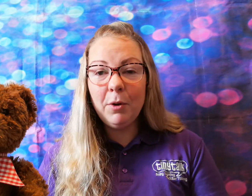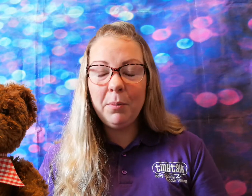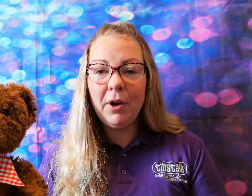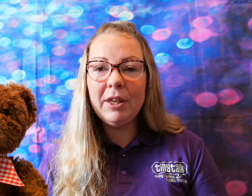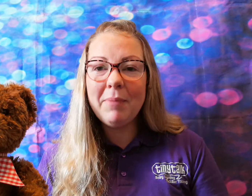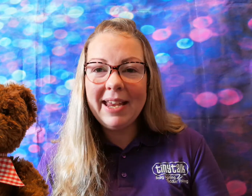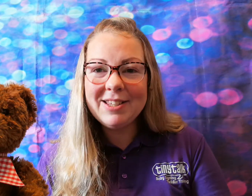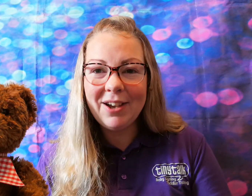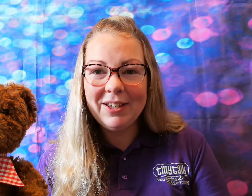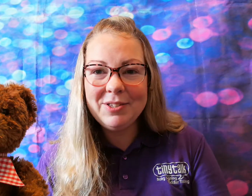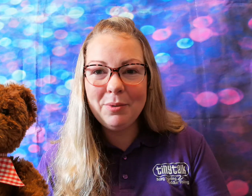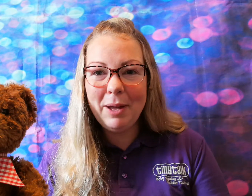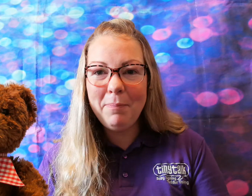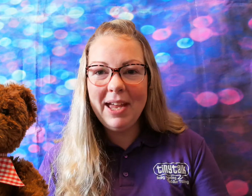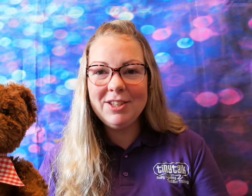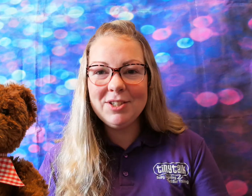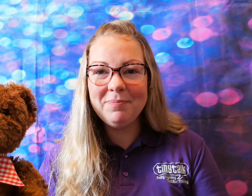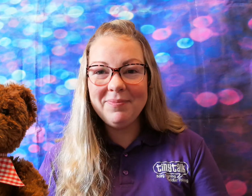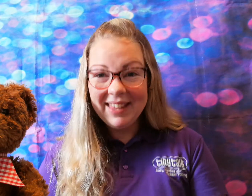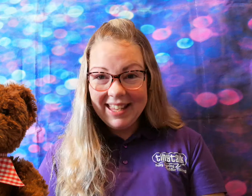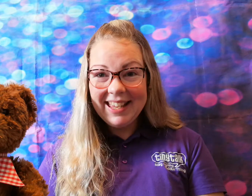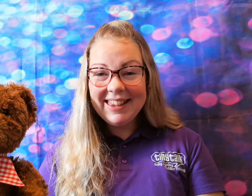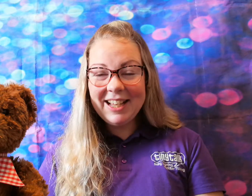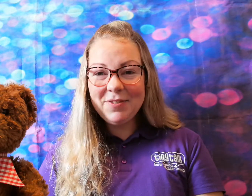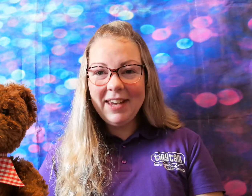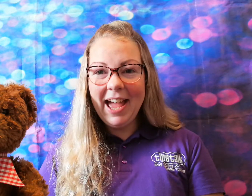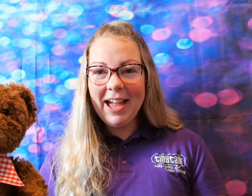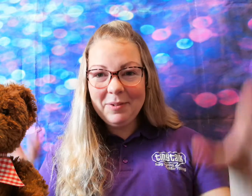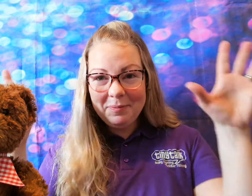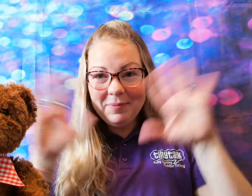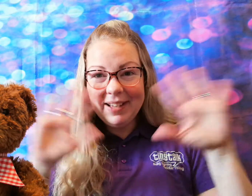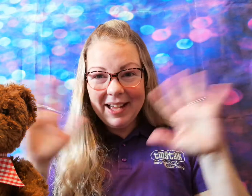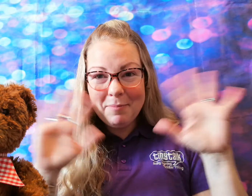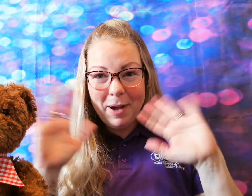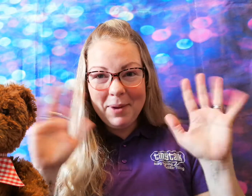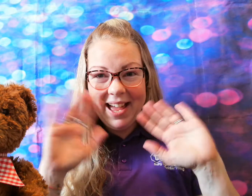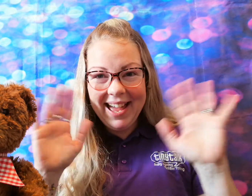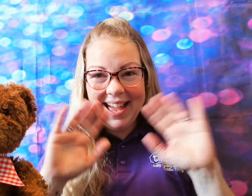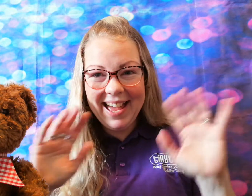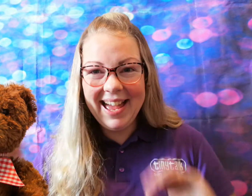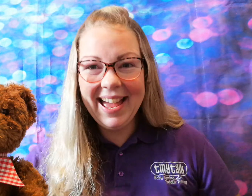on the main Tiny Talk webpage. Thanks for now. Bye-bye.